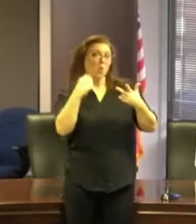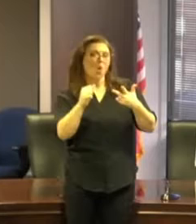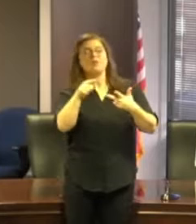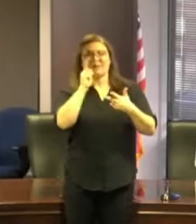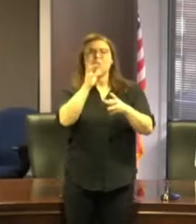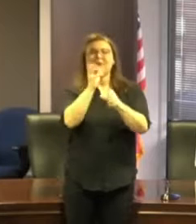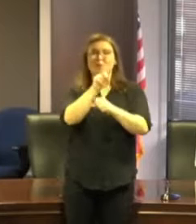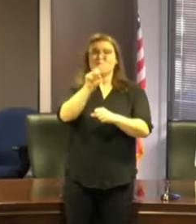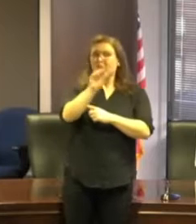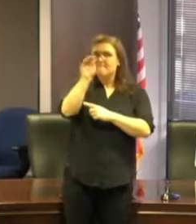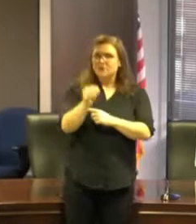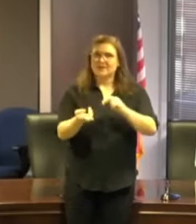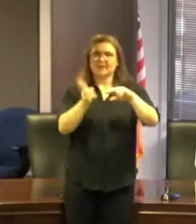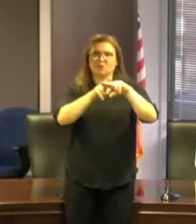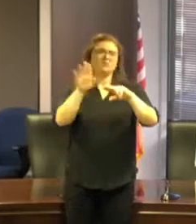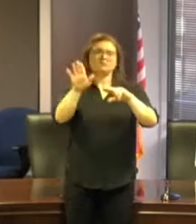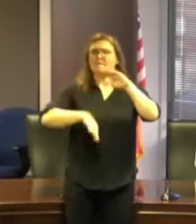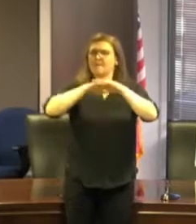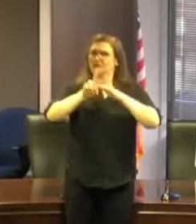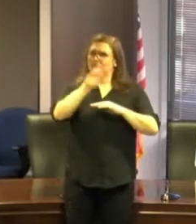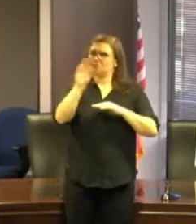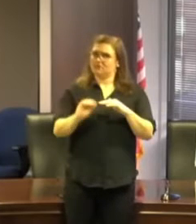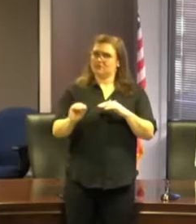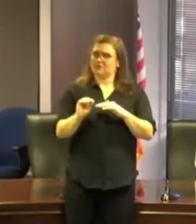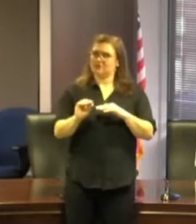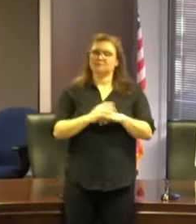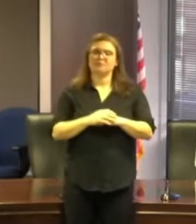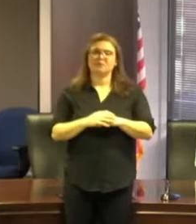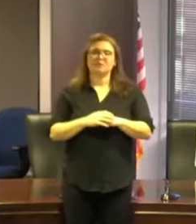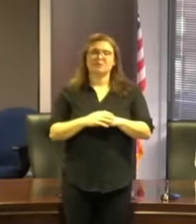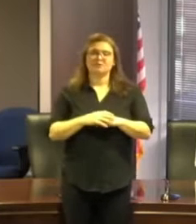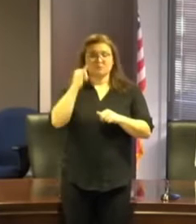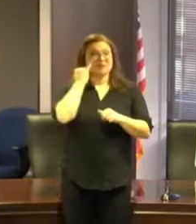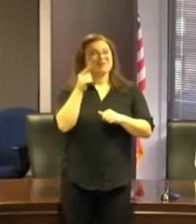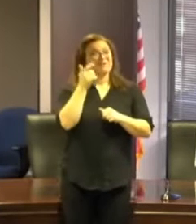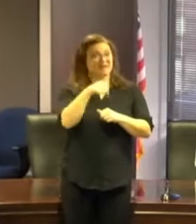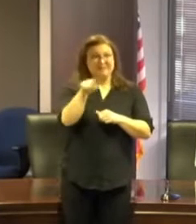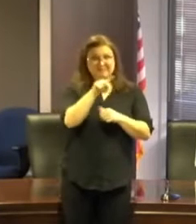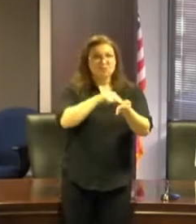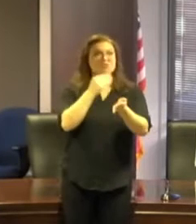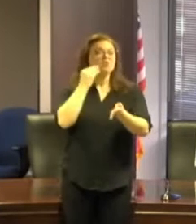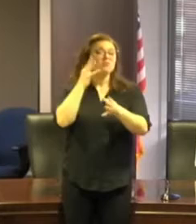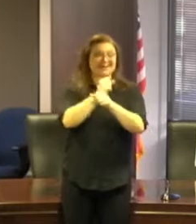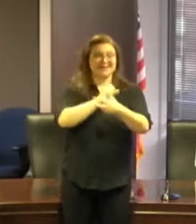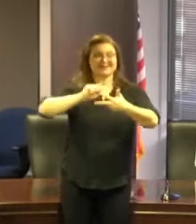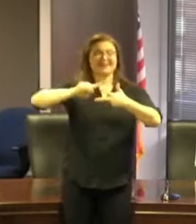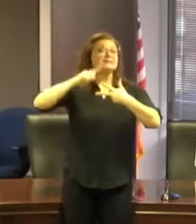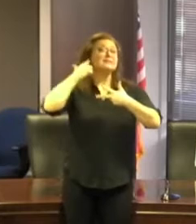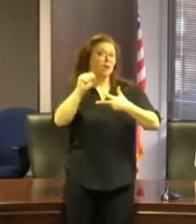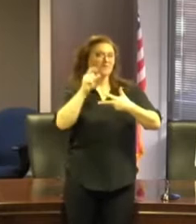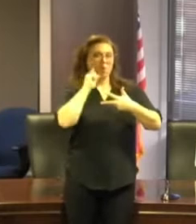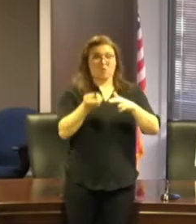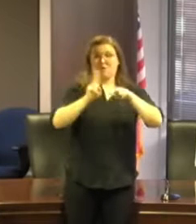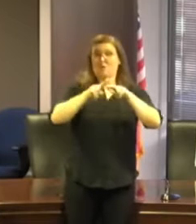exceed a maximum of 2%. Anyone that receives the ACH silver would get a 1% add-on, not to